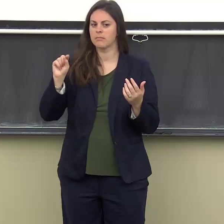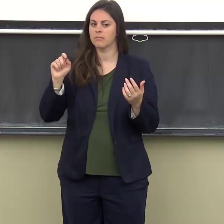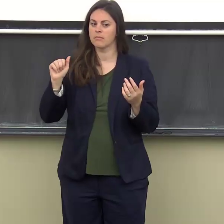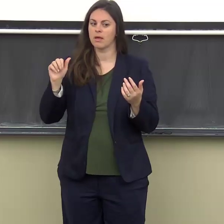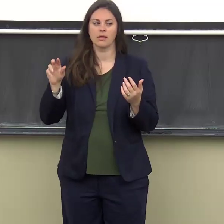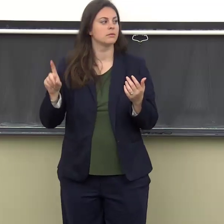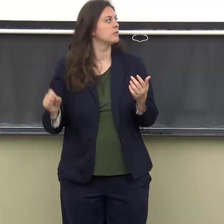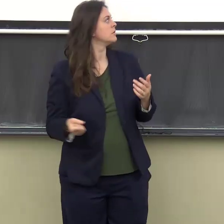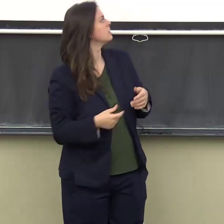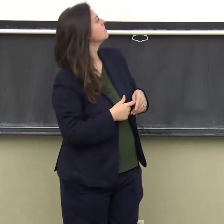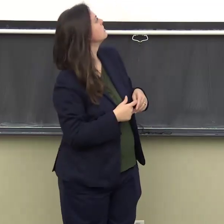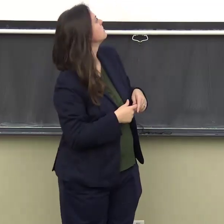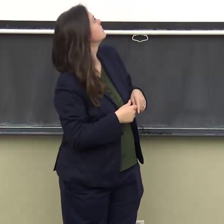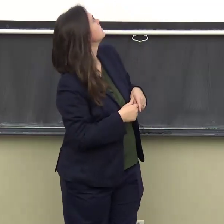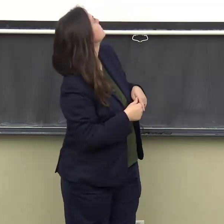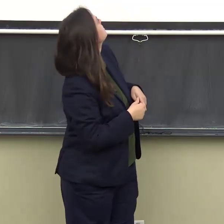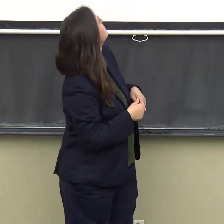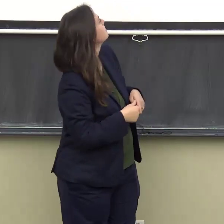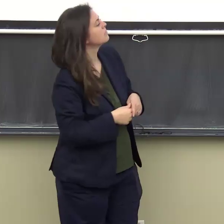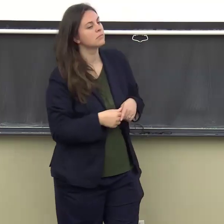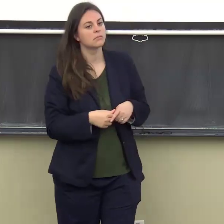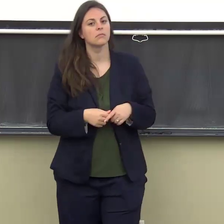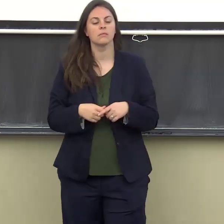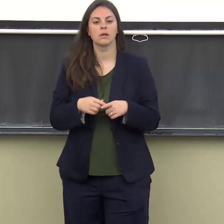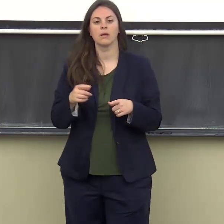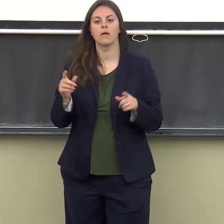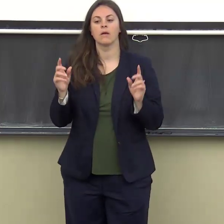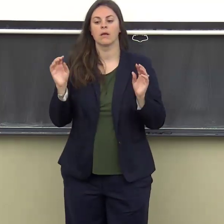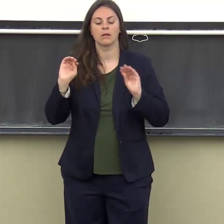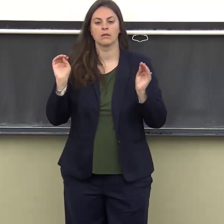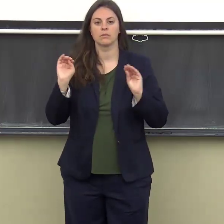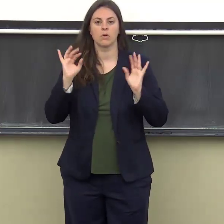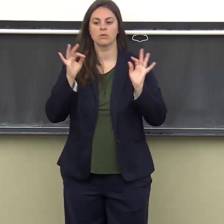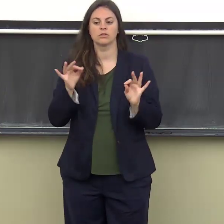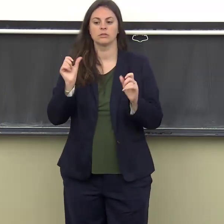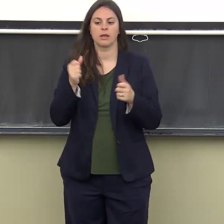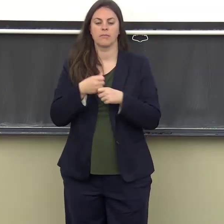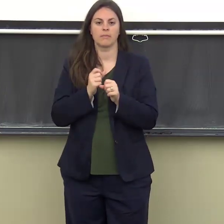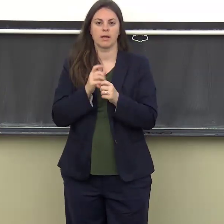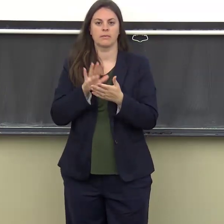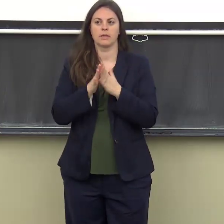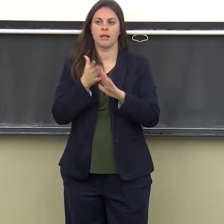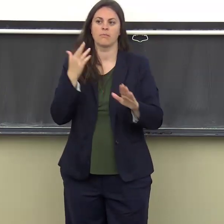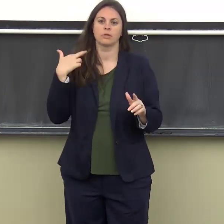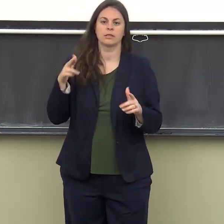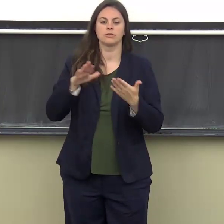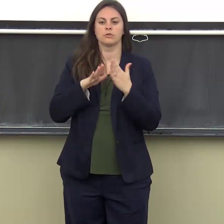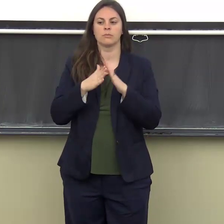is rational, no decisions can be made otherwise. It's become religion to be rational.